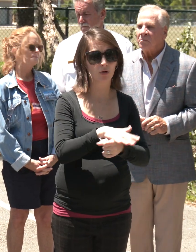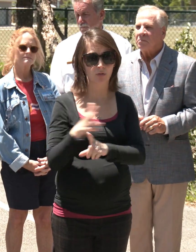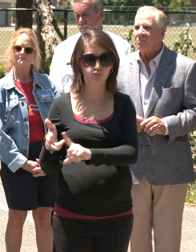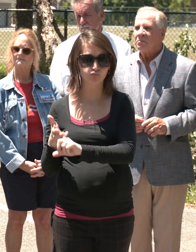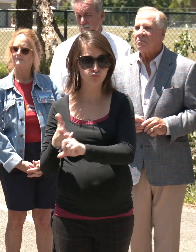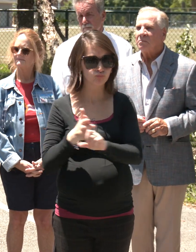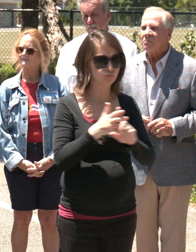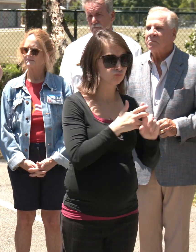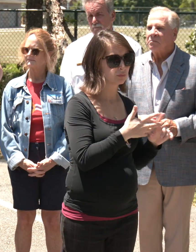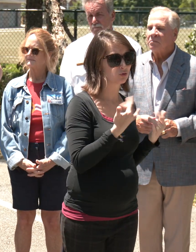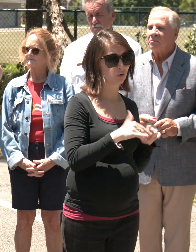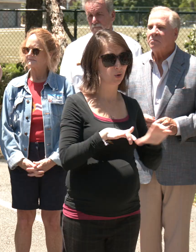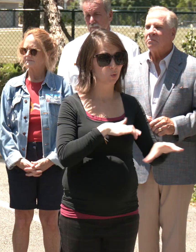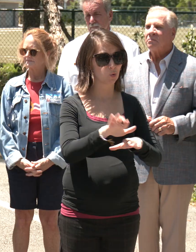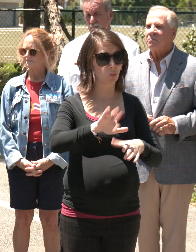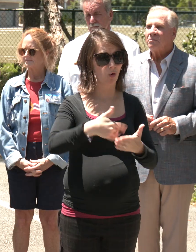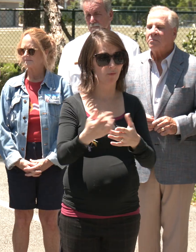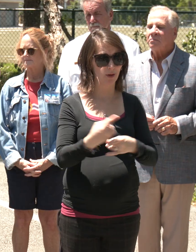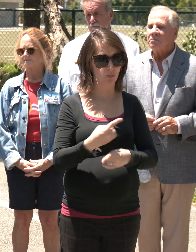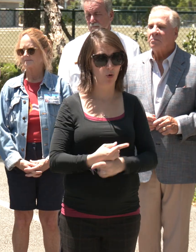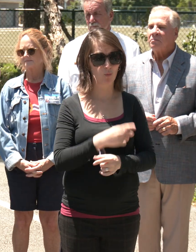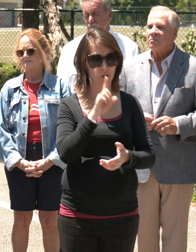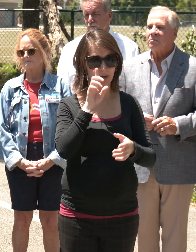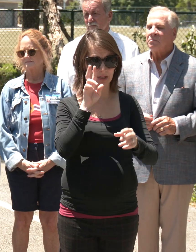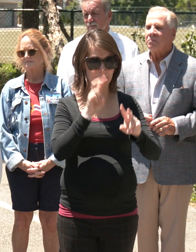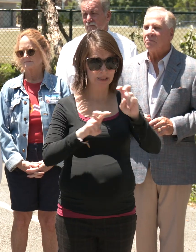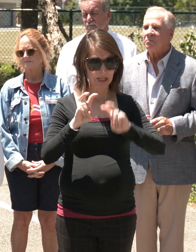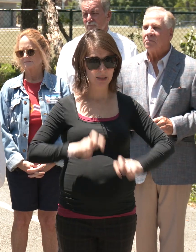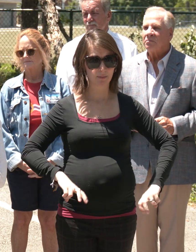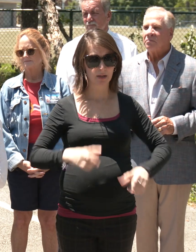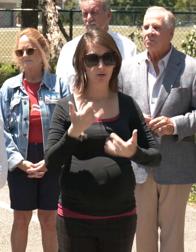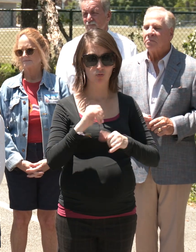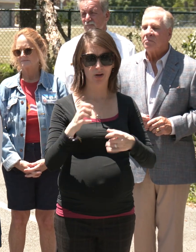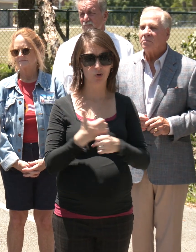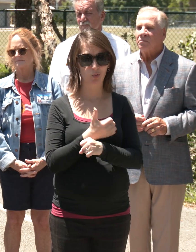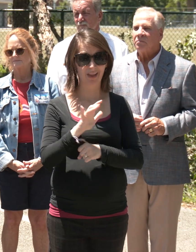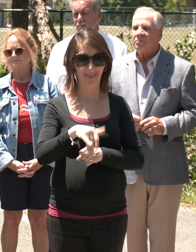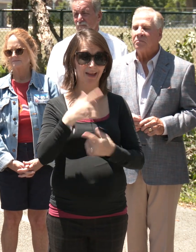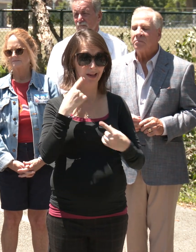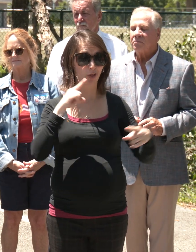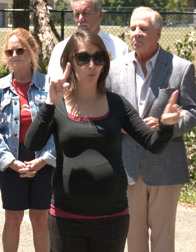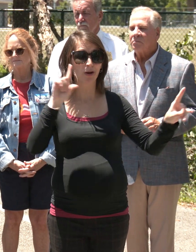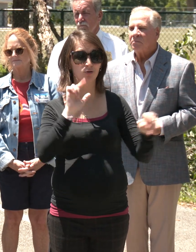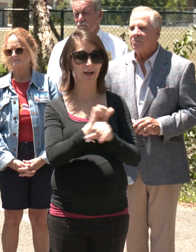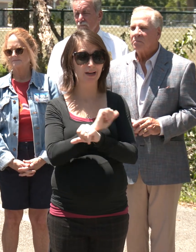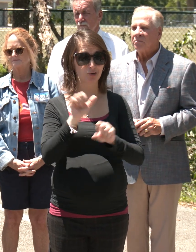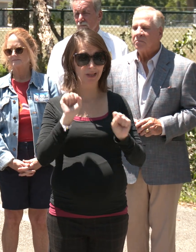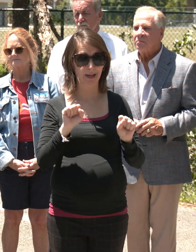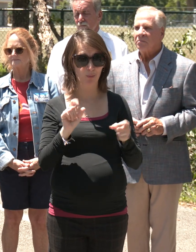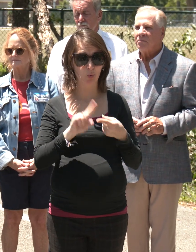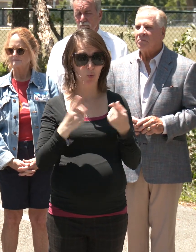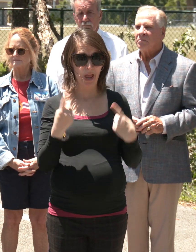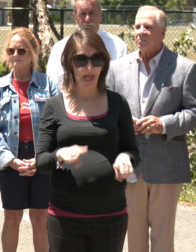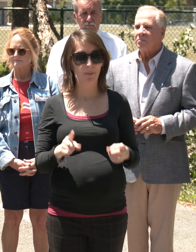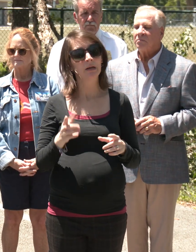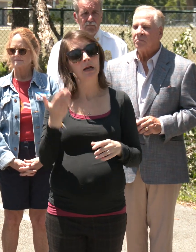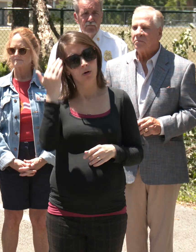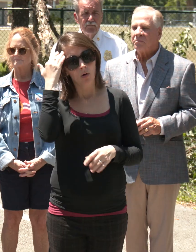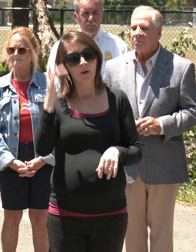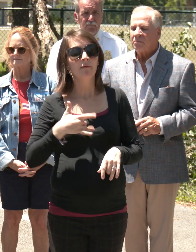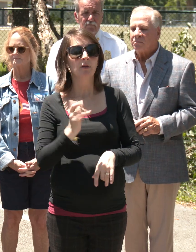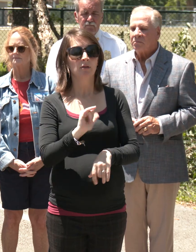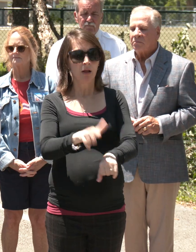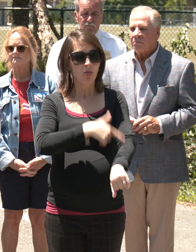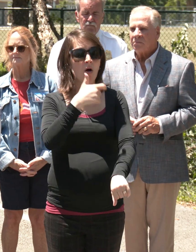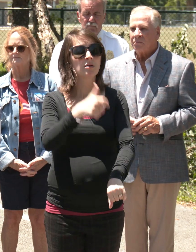the assessments that are required and necessary to get that declaration going. So I know it feels like a long time. You know,